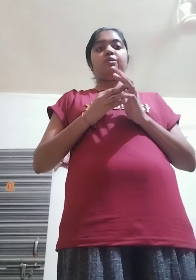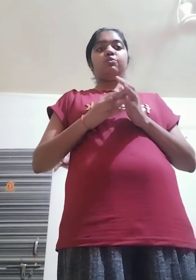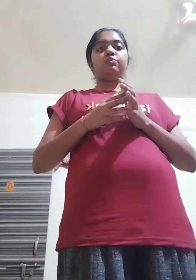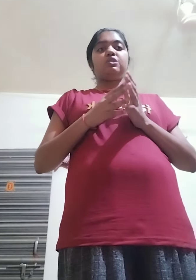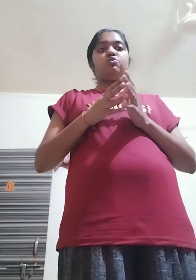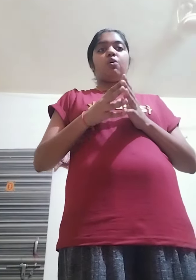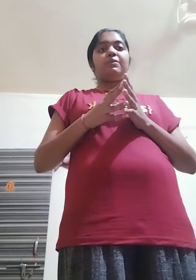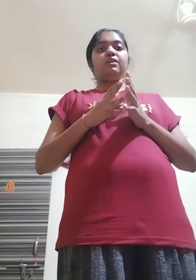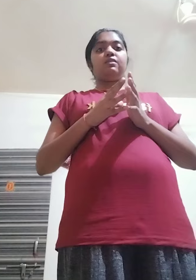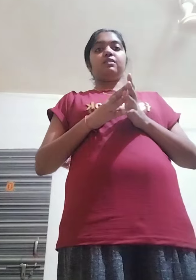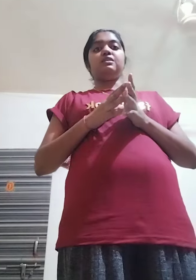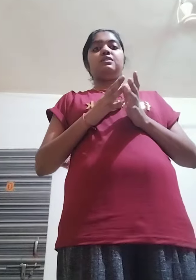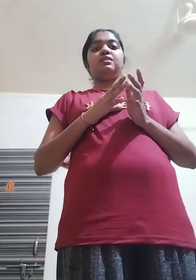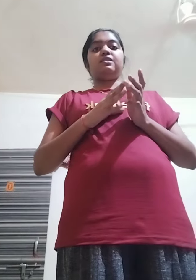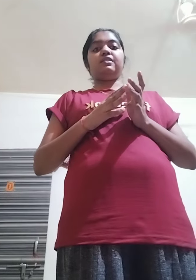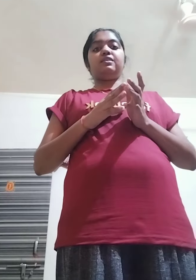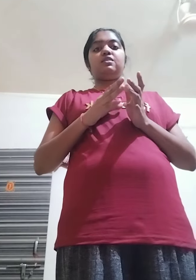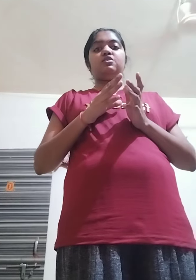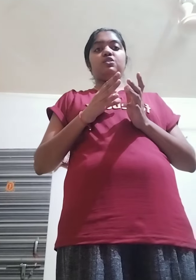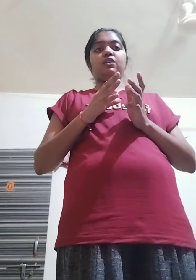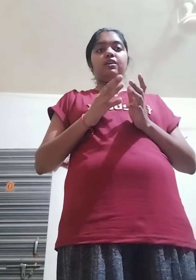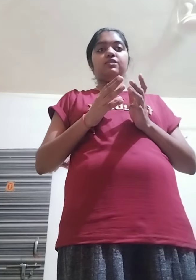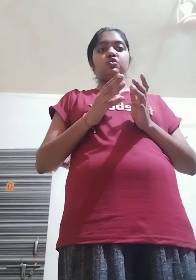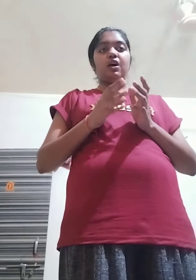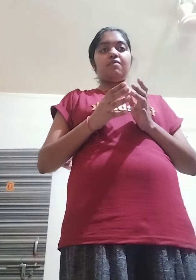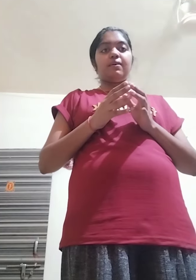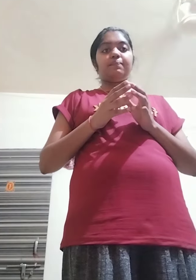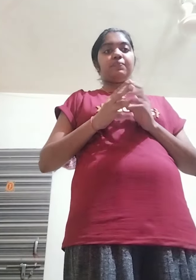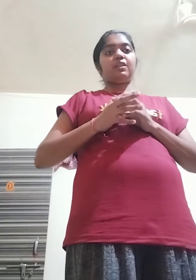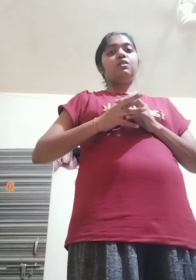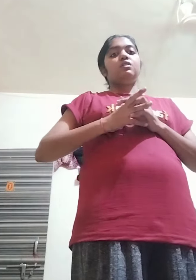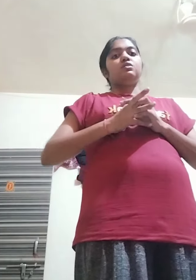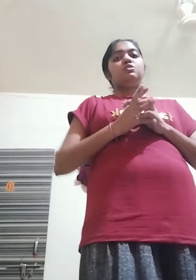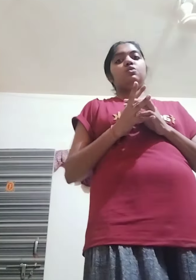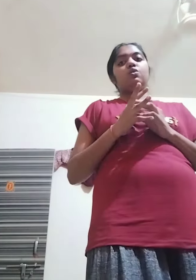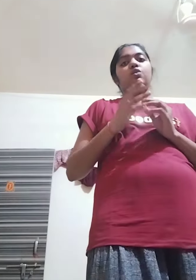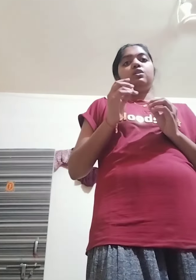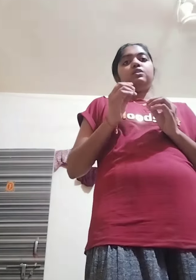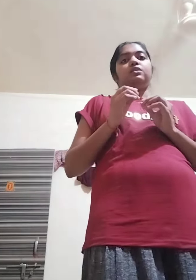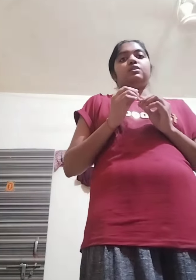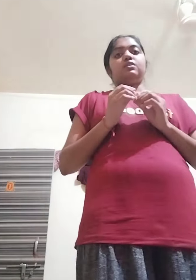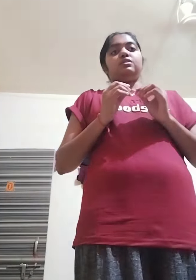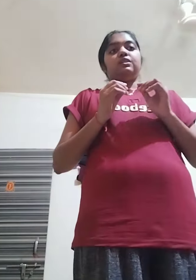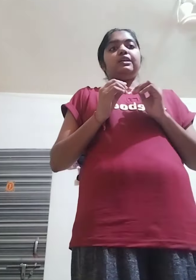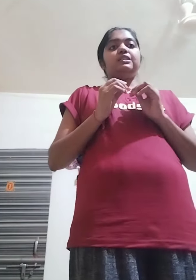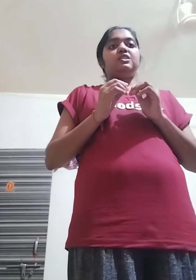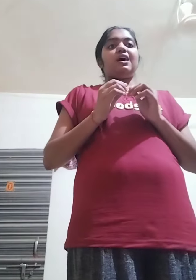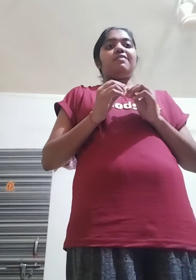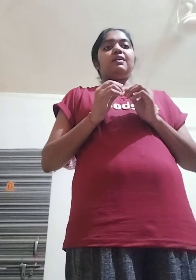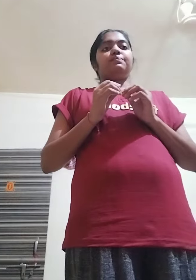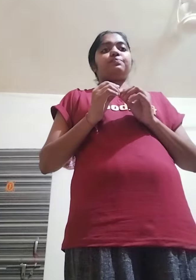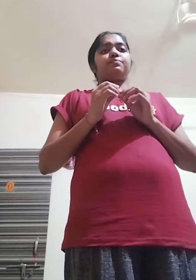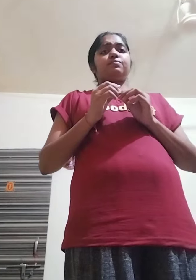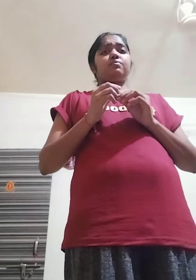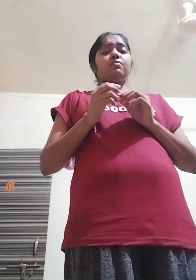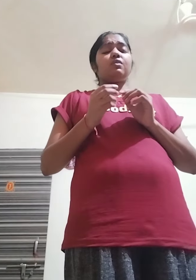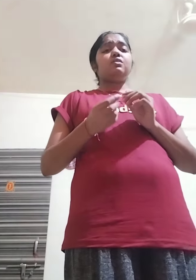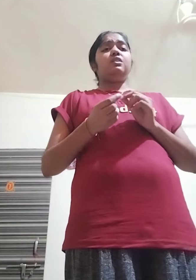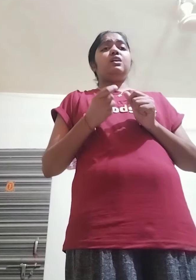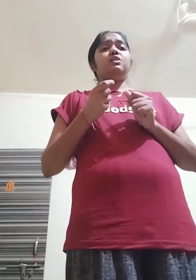today's topic is recursion in Java. So, in Java there are so